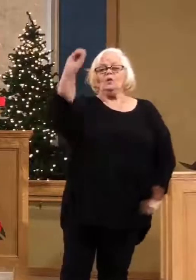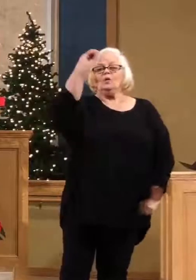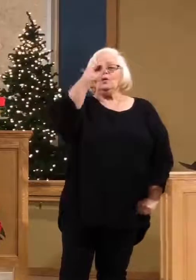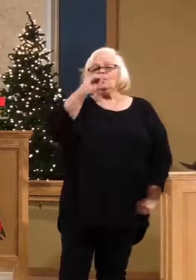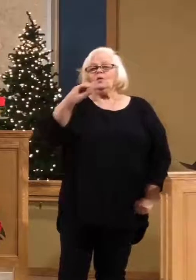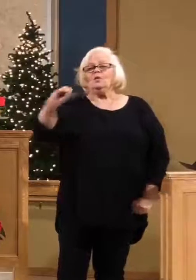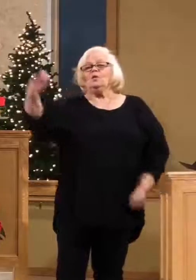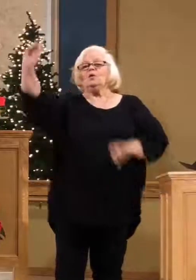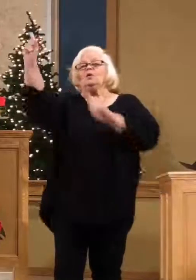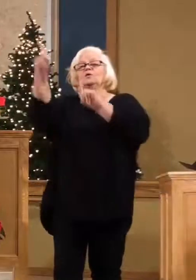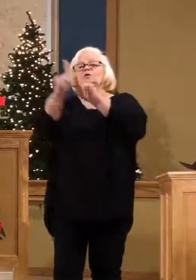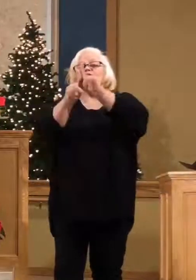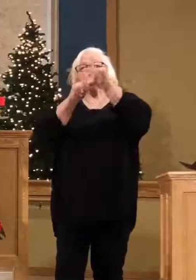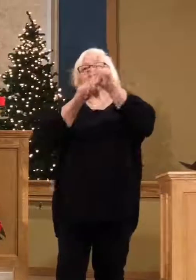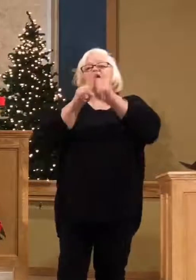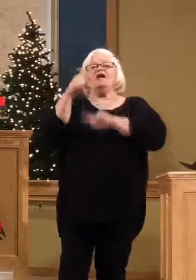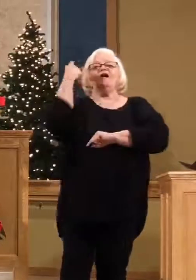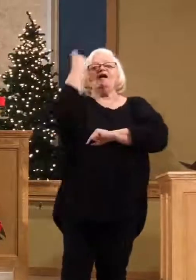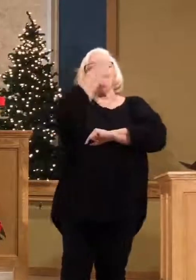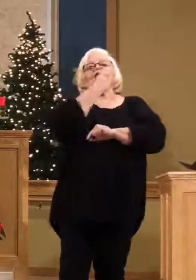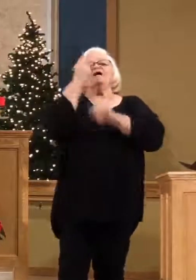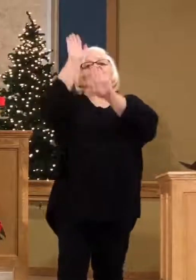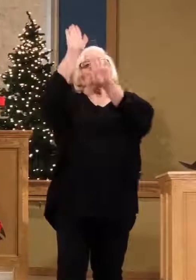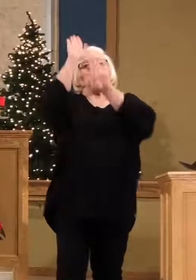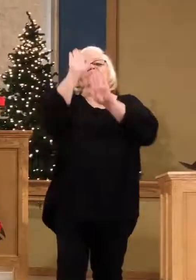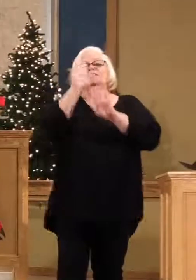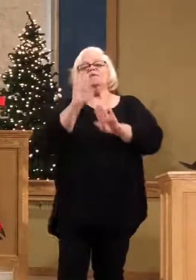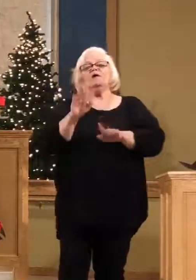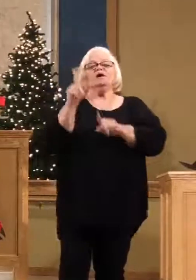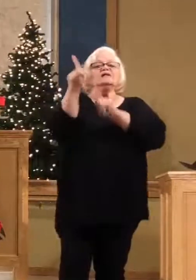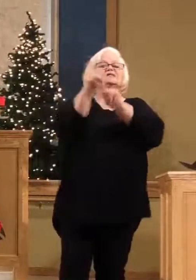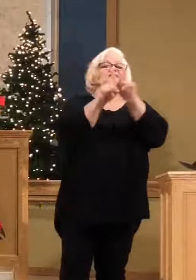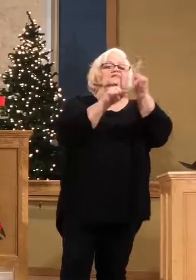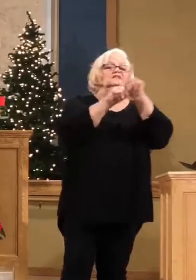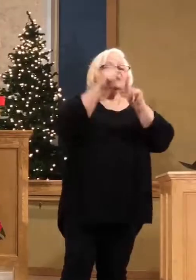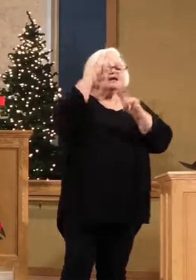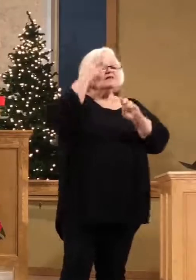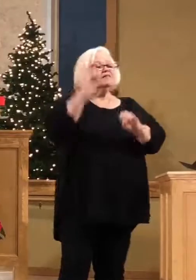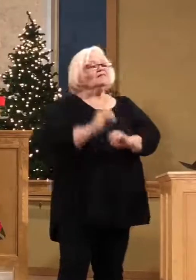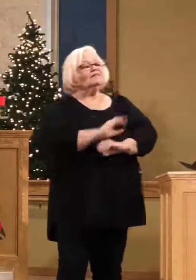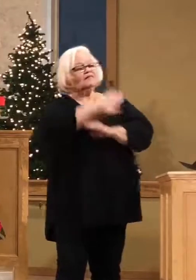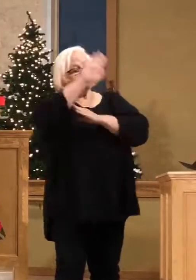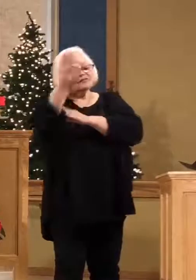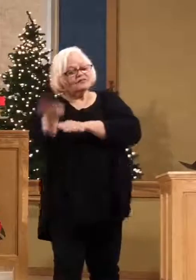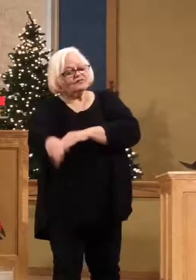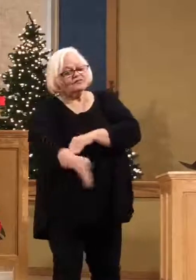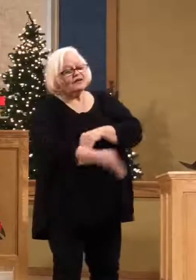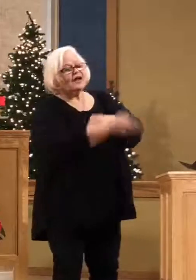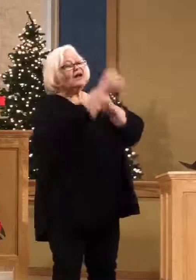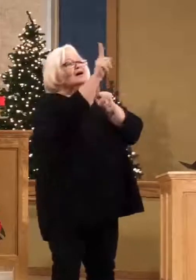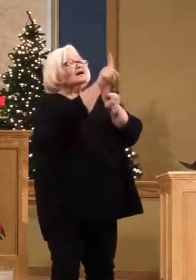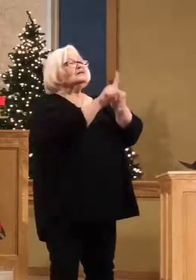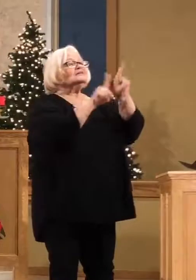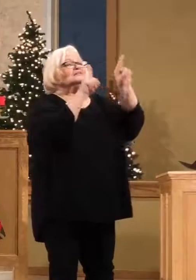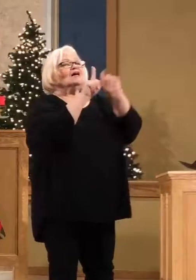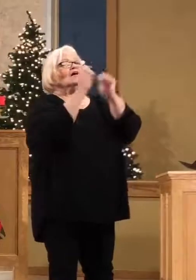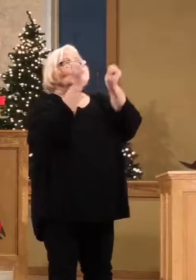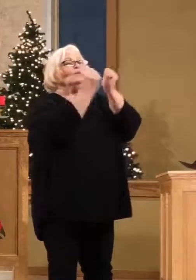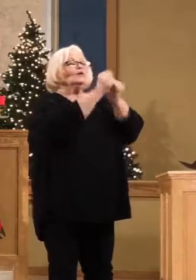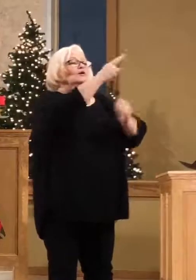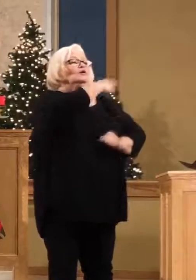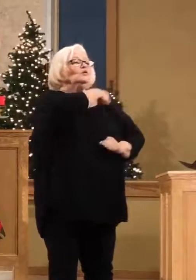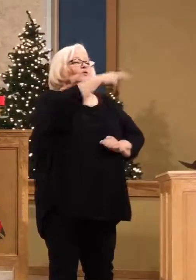Star of wonder, star of light, star with